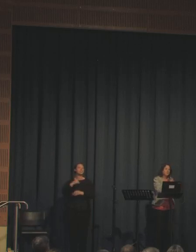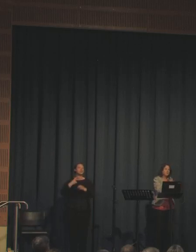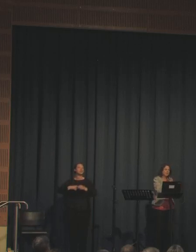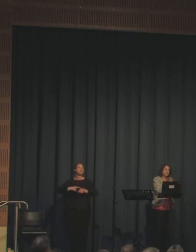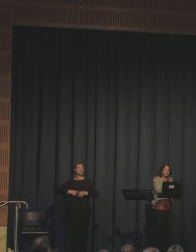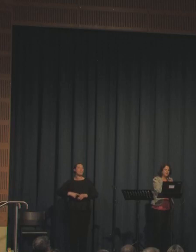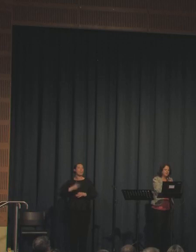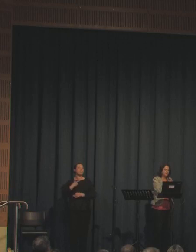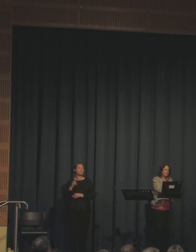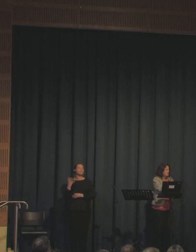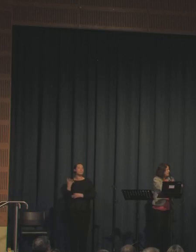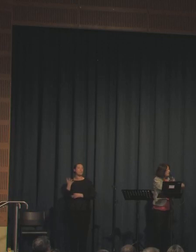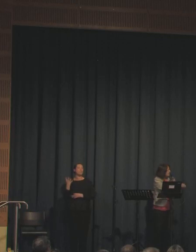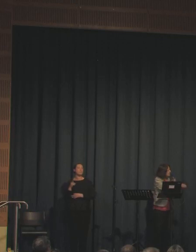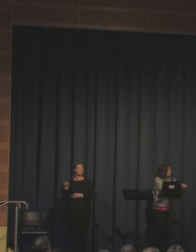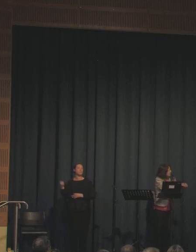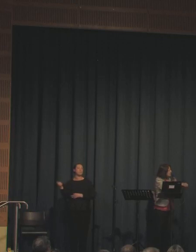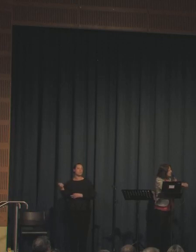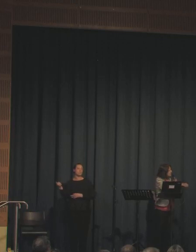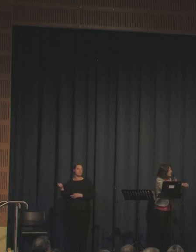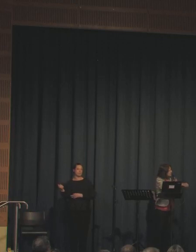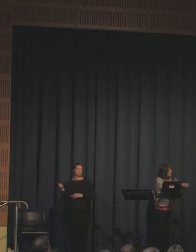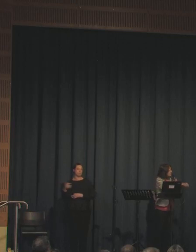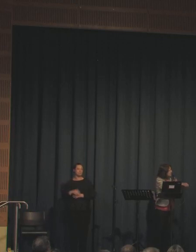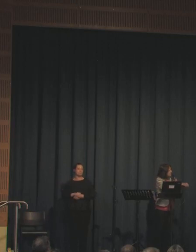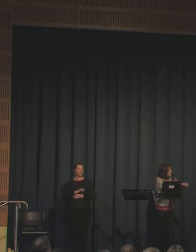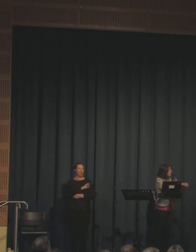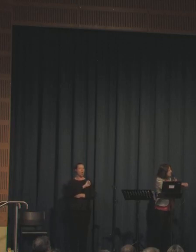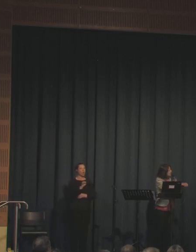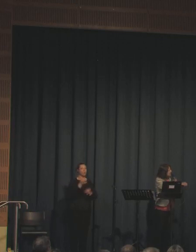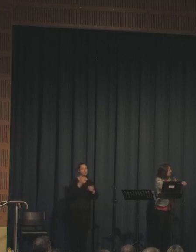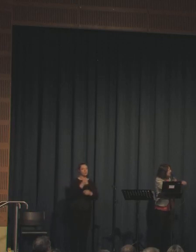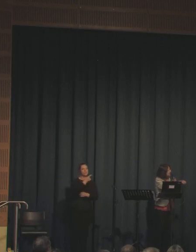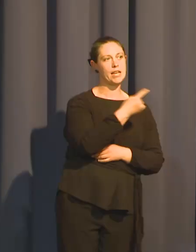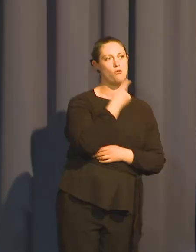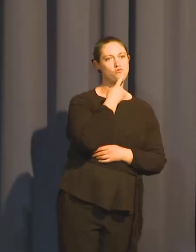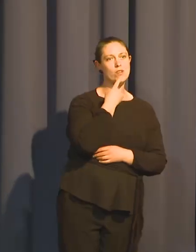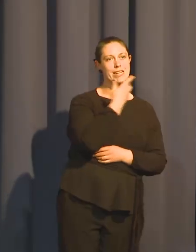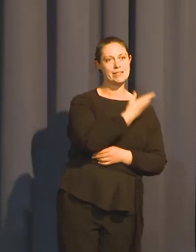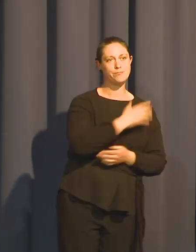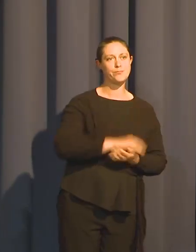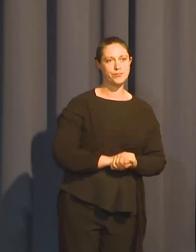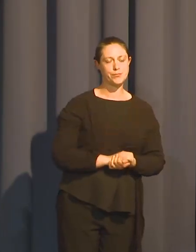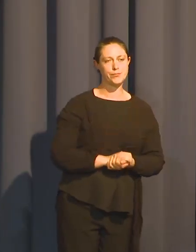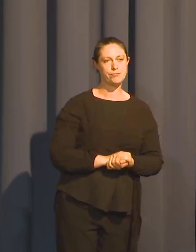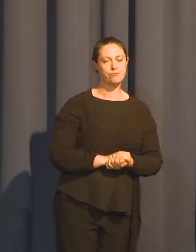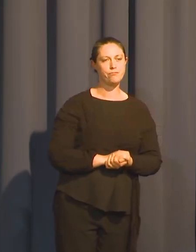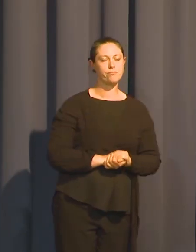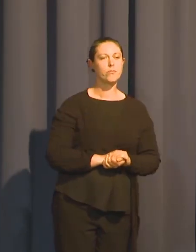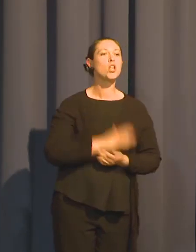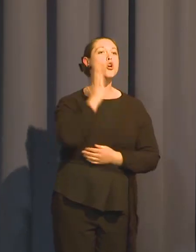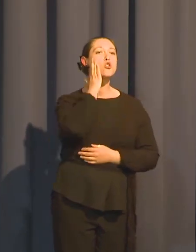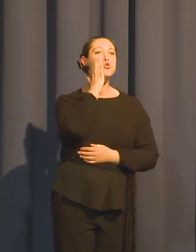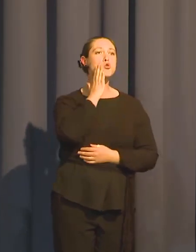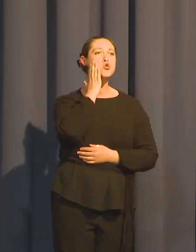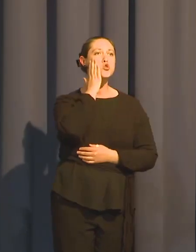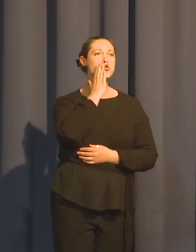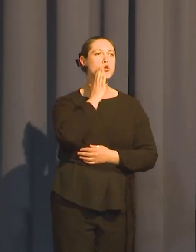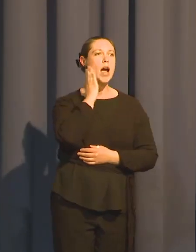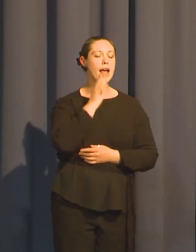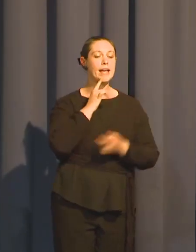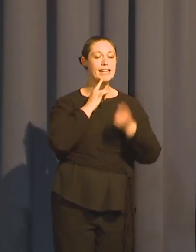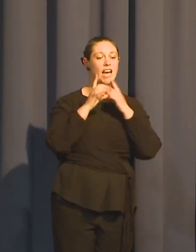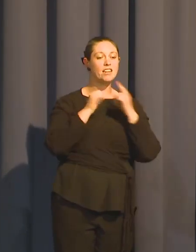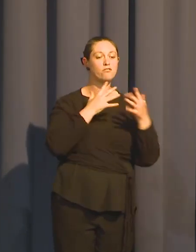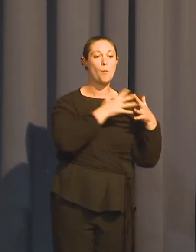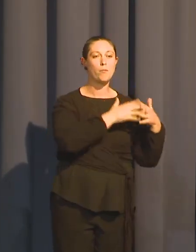Survey 2014-16, and your results are here in red. These grey ones are some data from